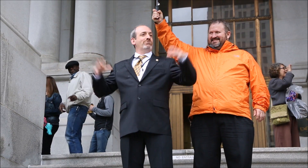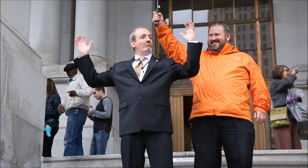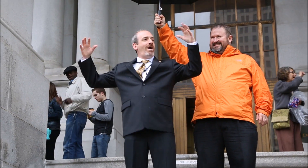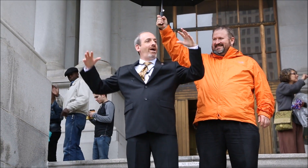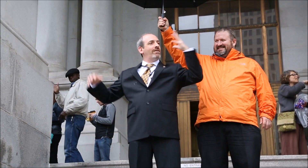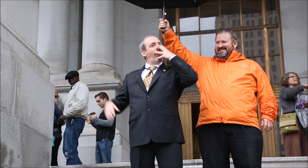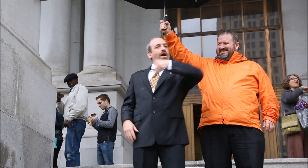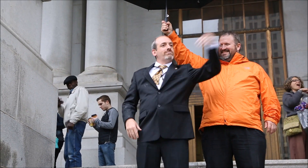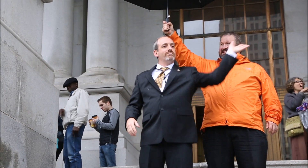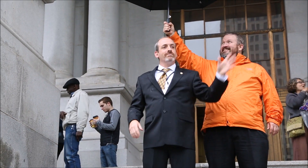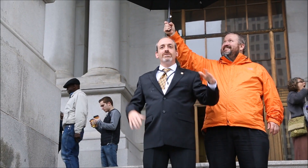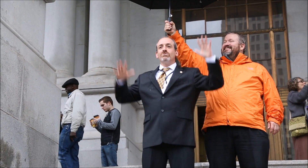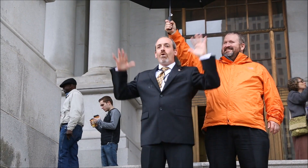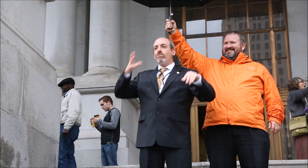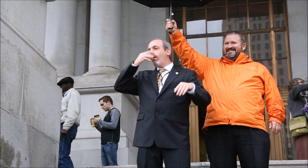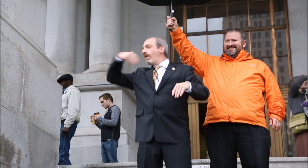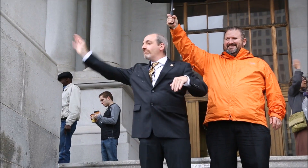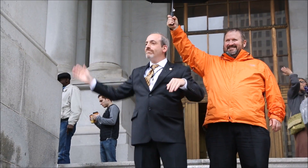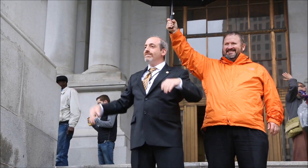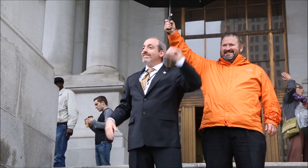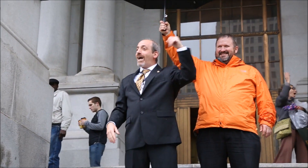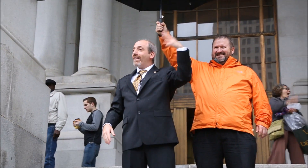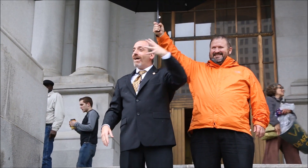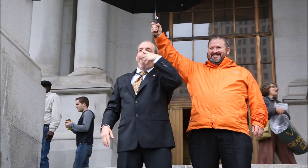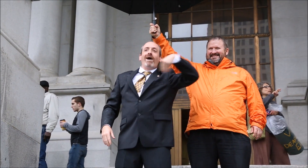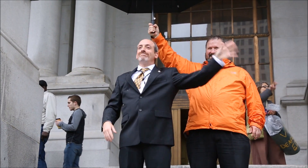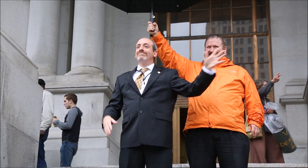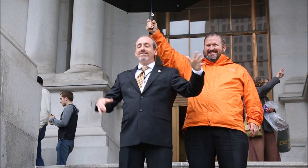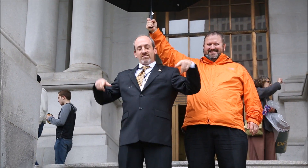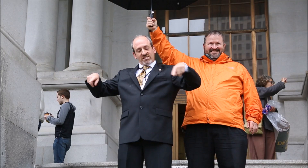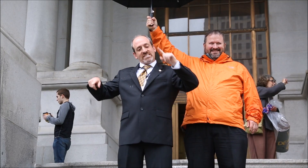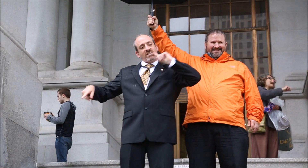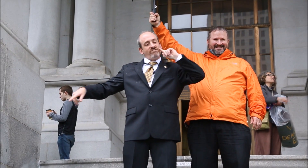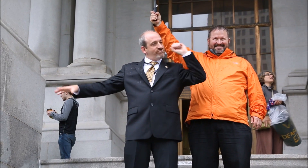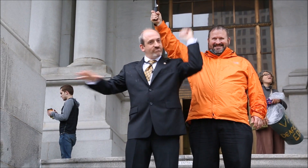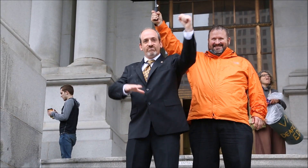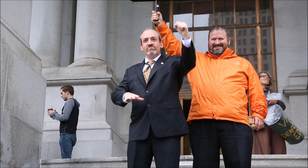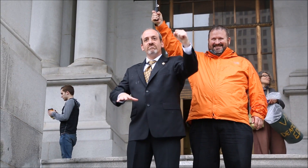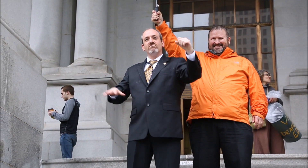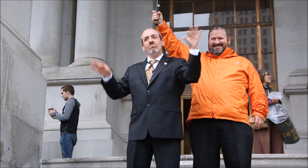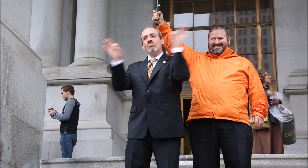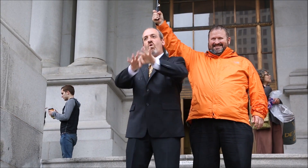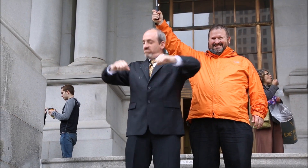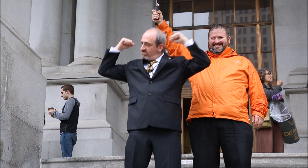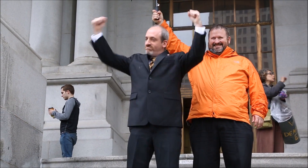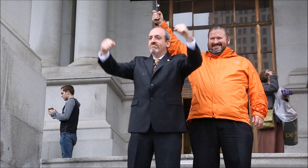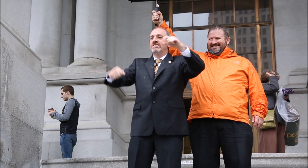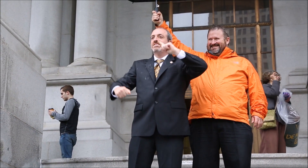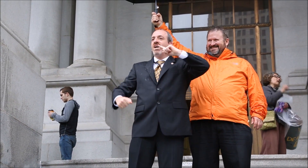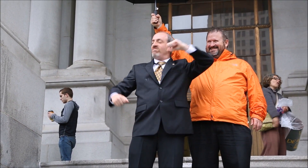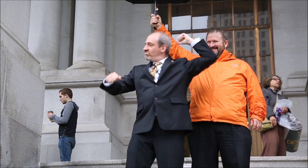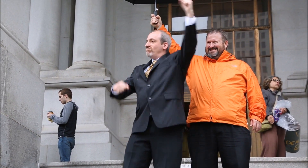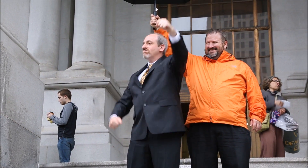between that. I want to see that more and more. And that's what I'm working on for the deaf company, for deaf tours.